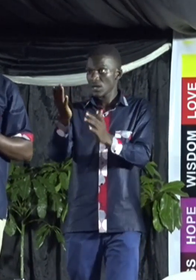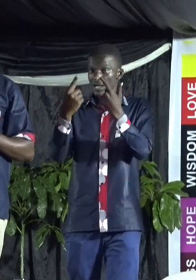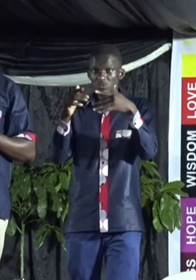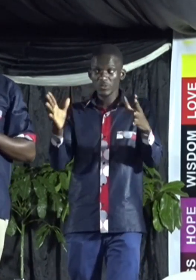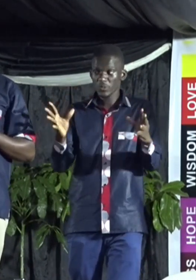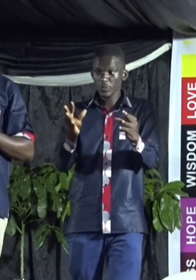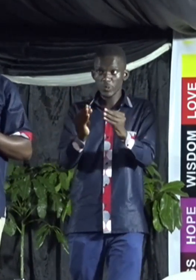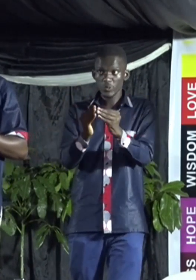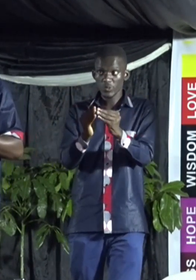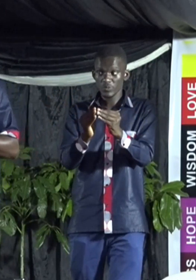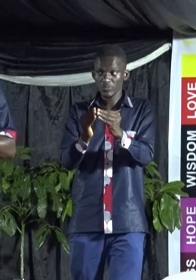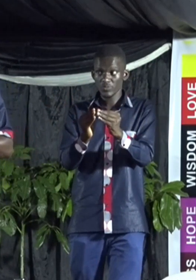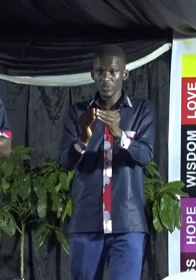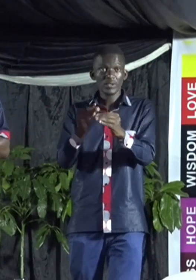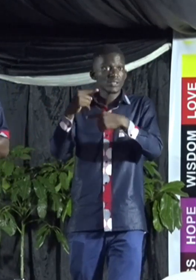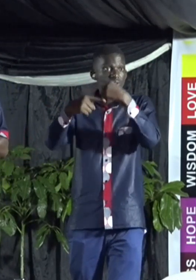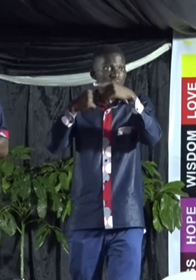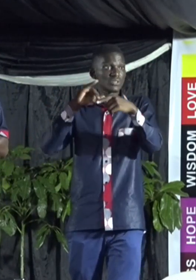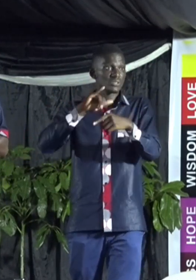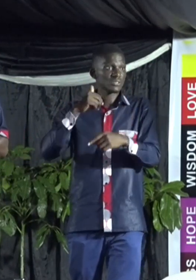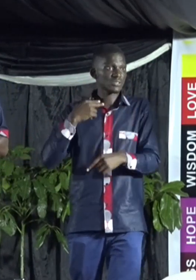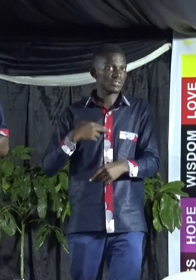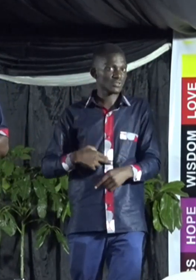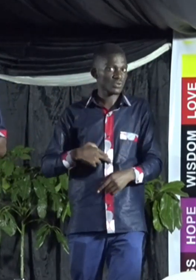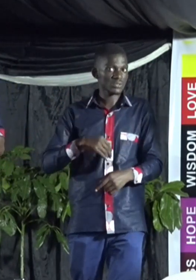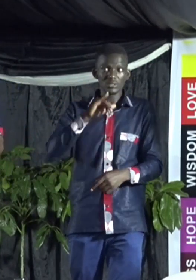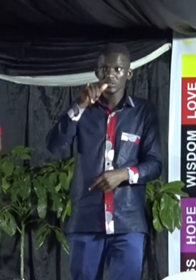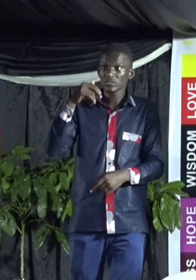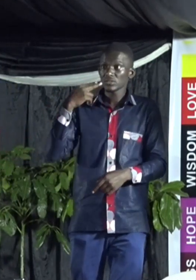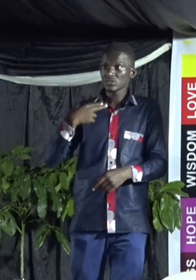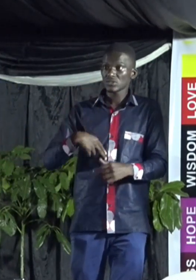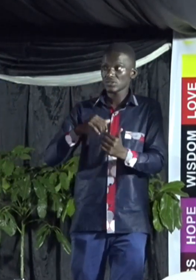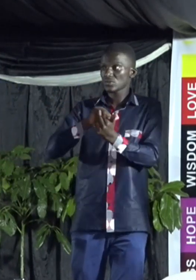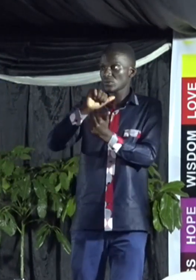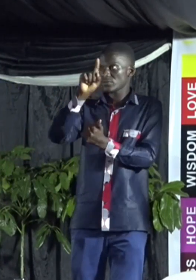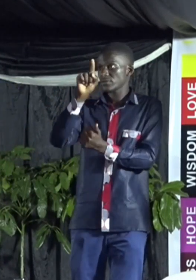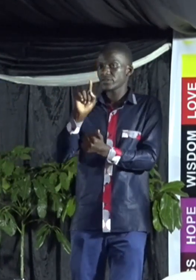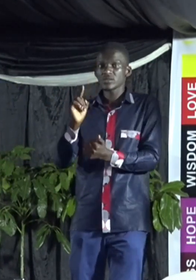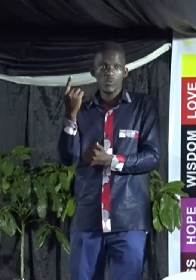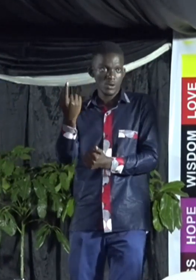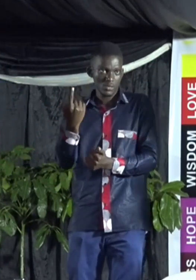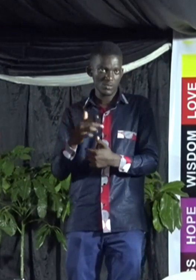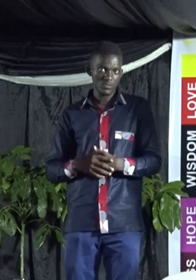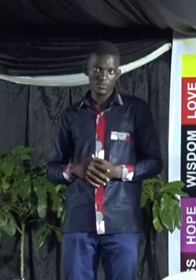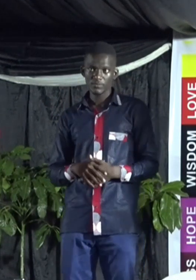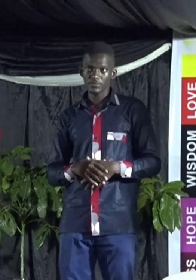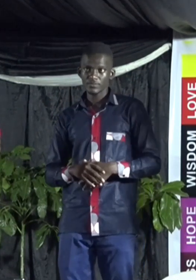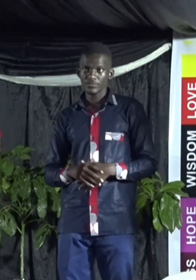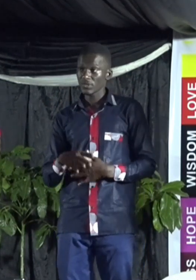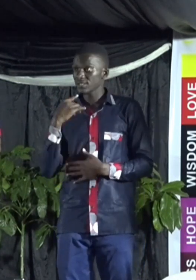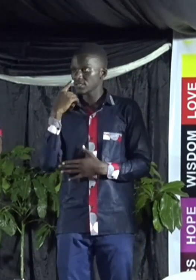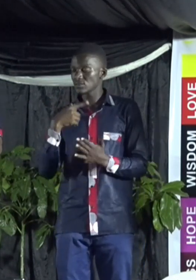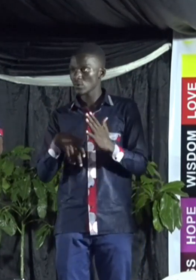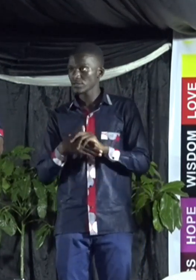As we finish. He continues in John 15 verse 1. Muyokana 15 olusoka.